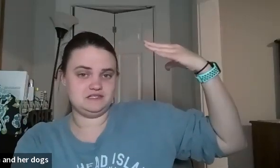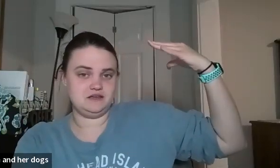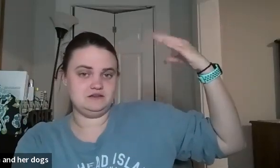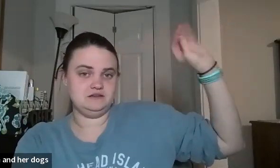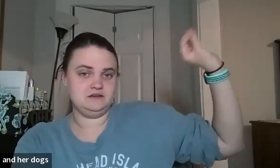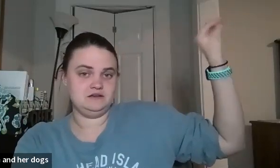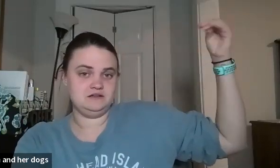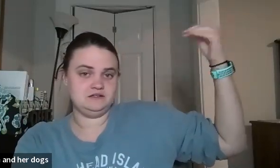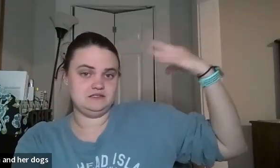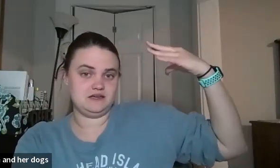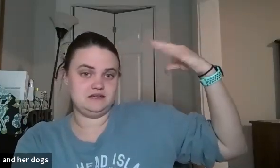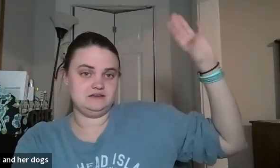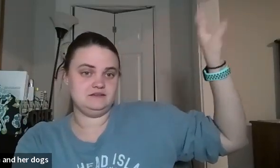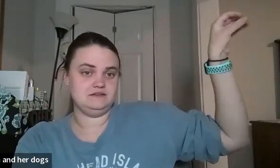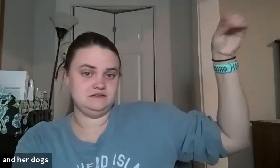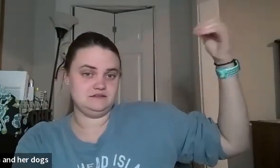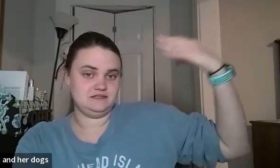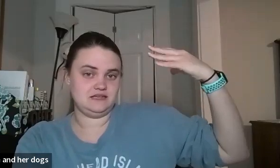sun, sun, sun.